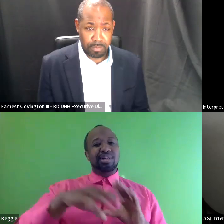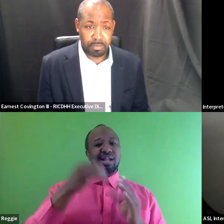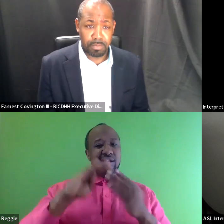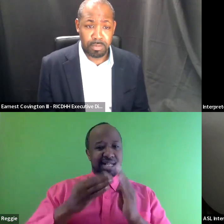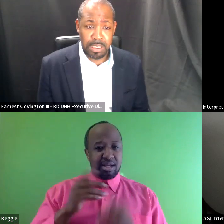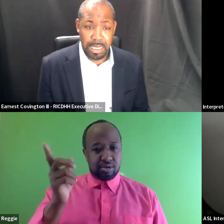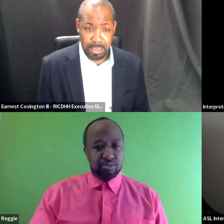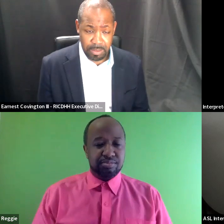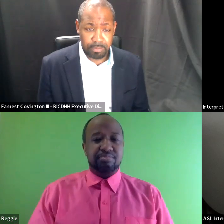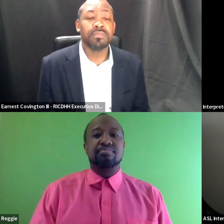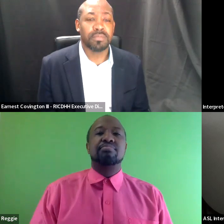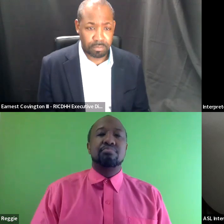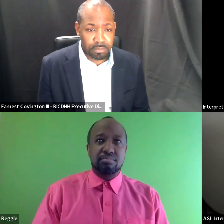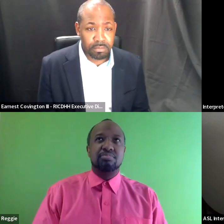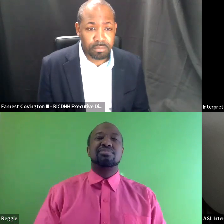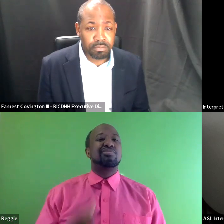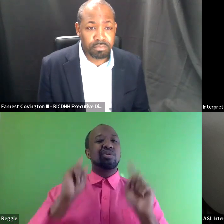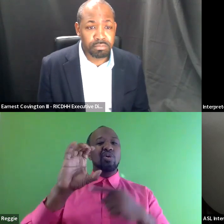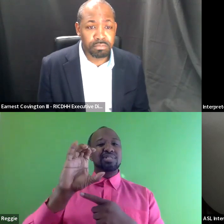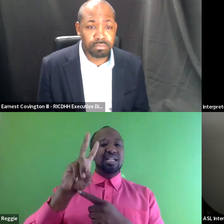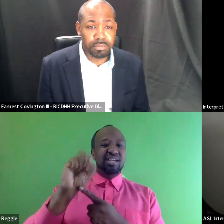So let's start with Louisiana.